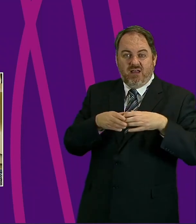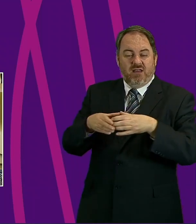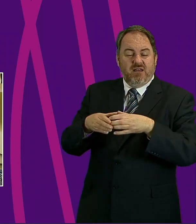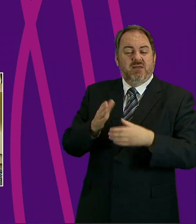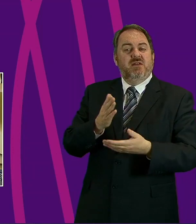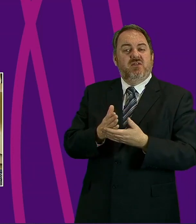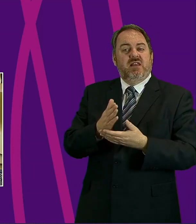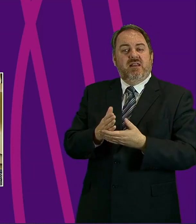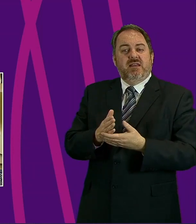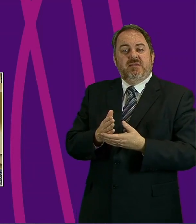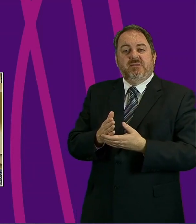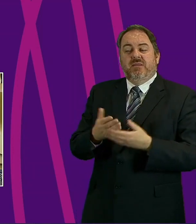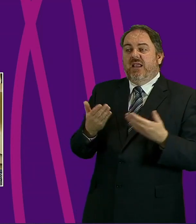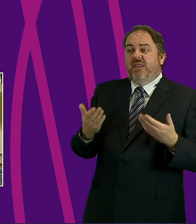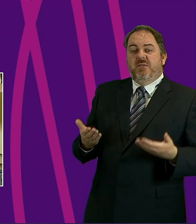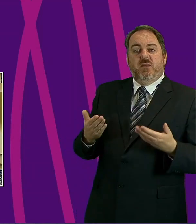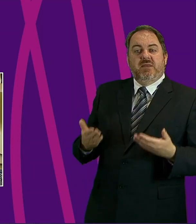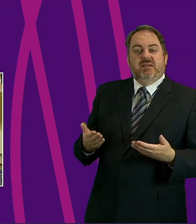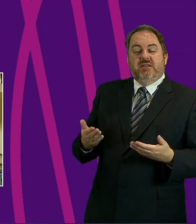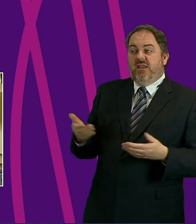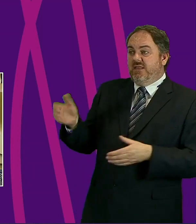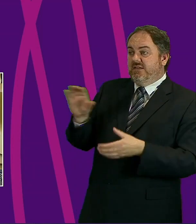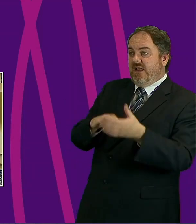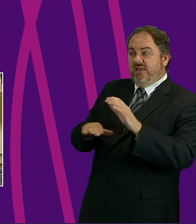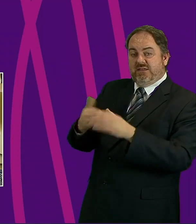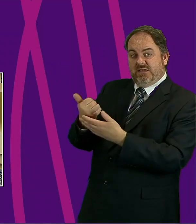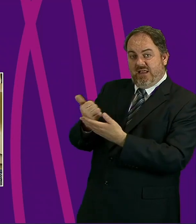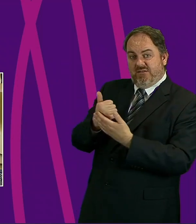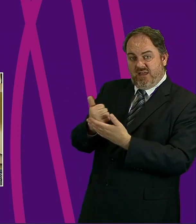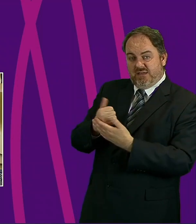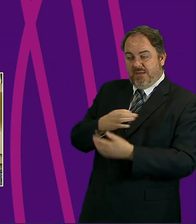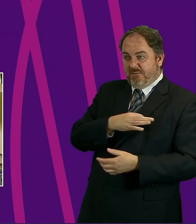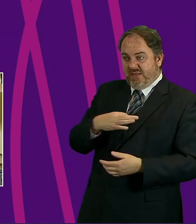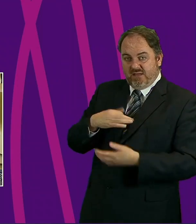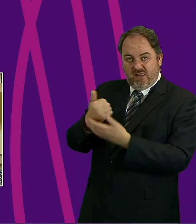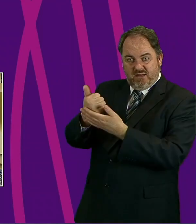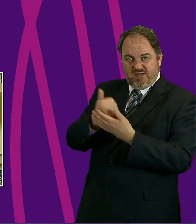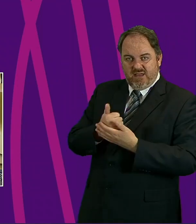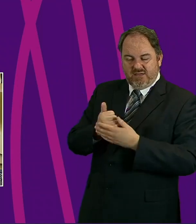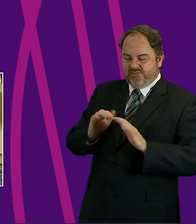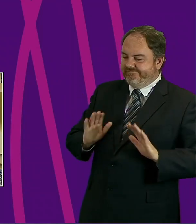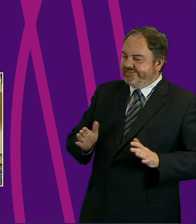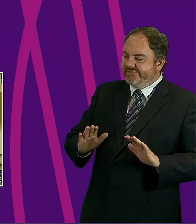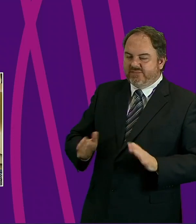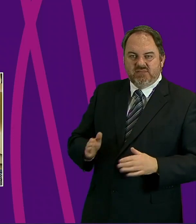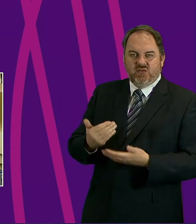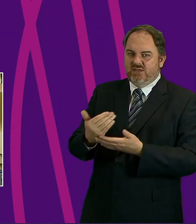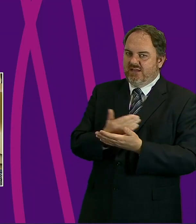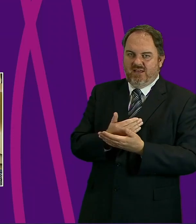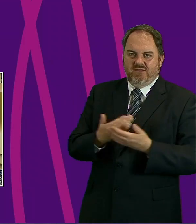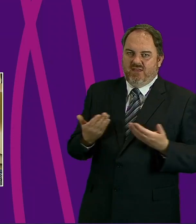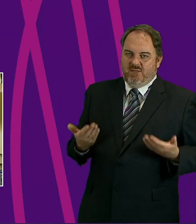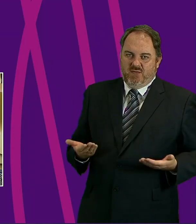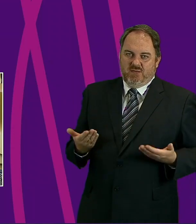go ahead isn't yet supported by the scientific and medical evidence, but we will look at, for